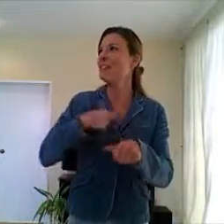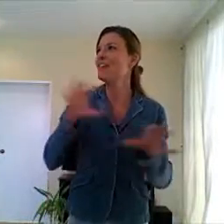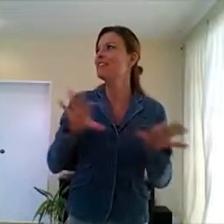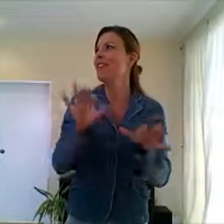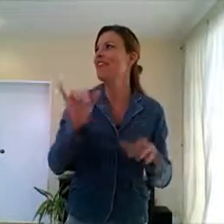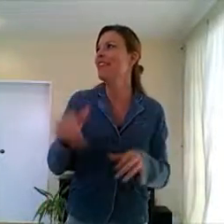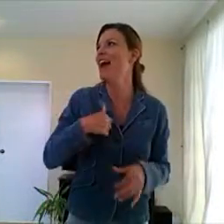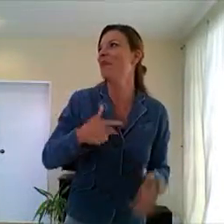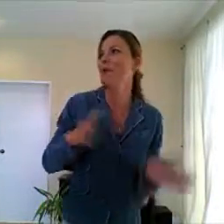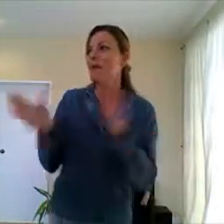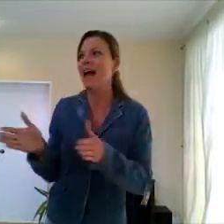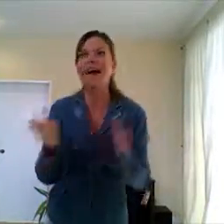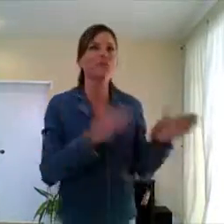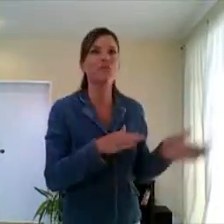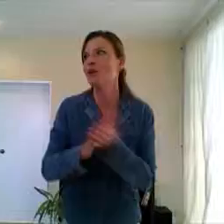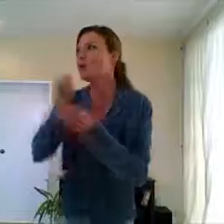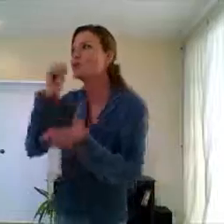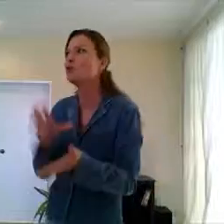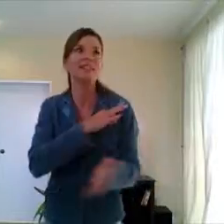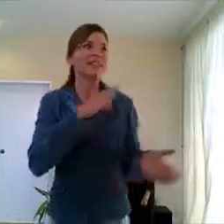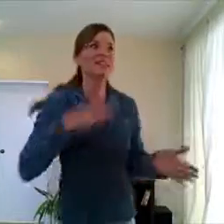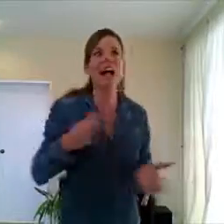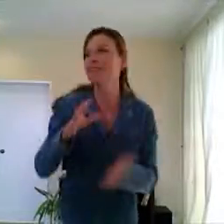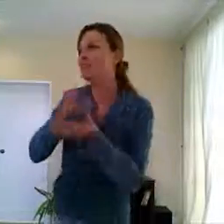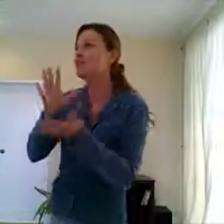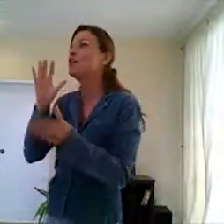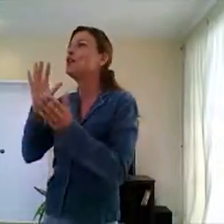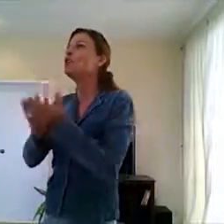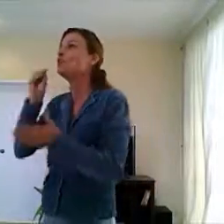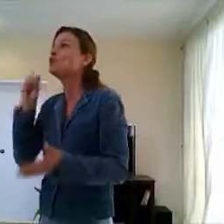don't... Just give me a mic and I can run around.